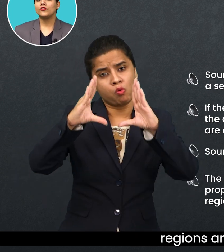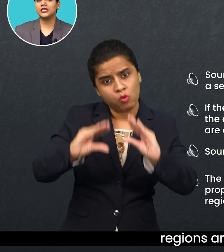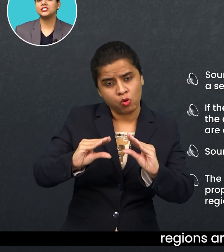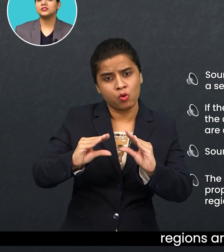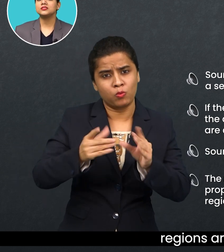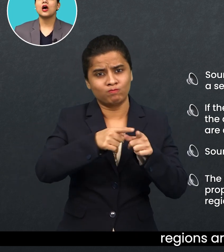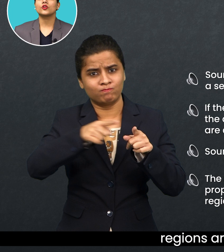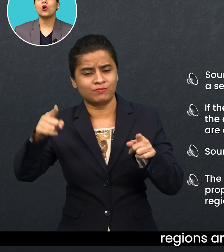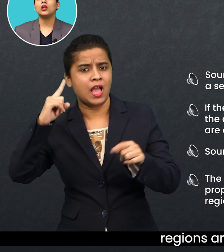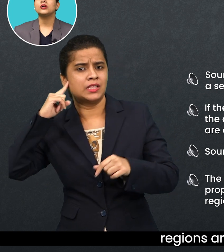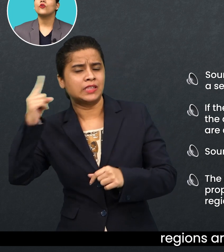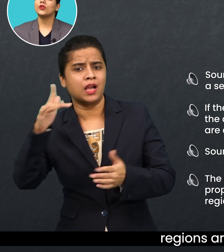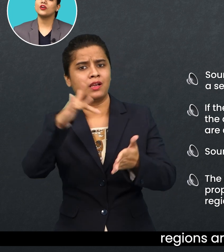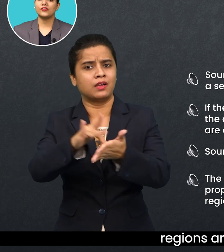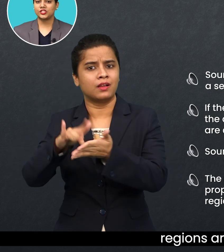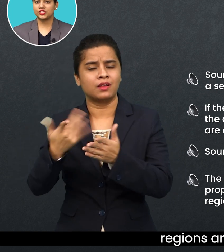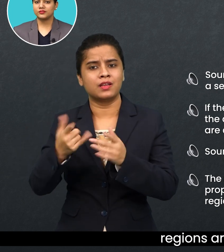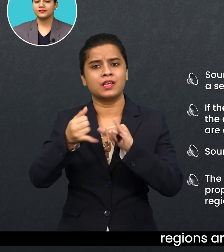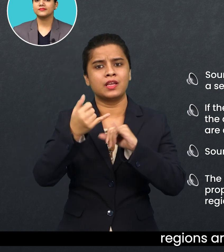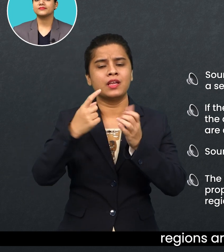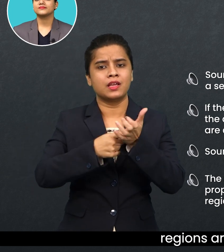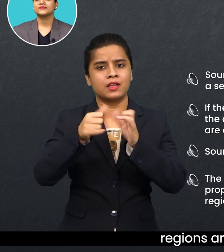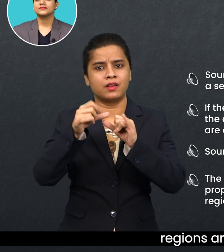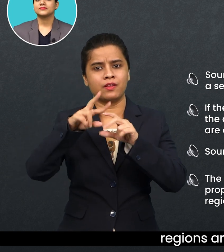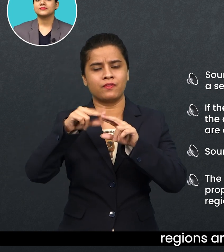regions are called rarefaction.